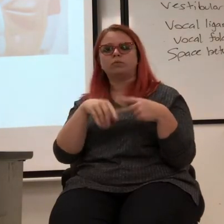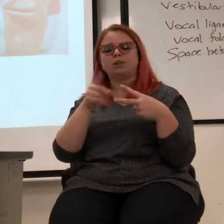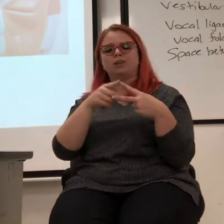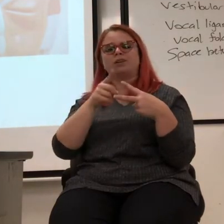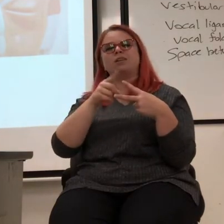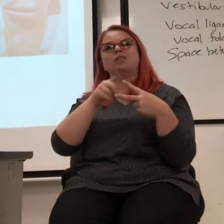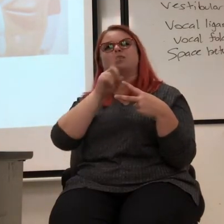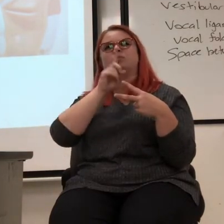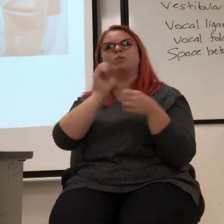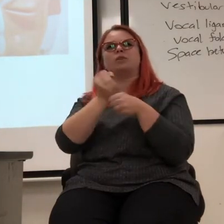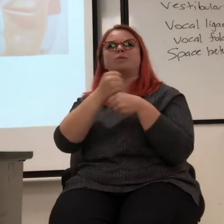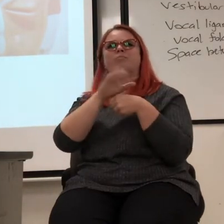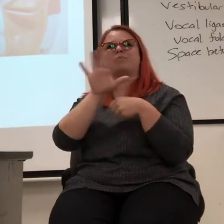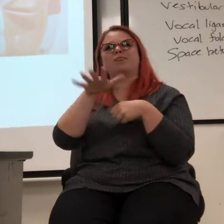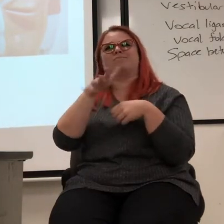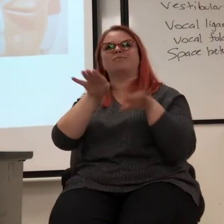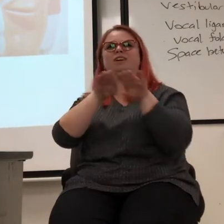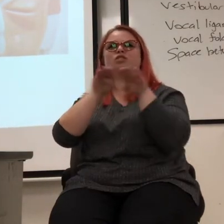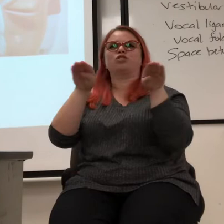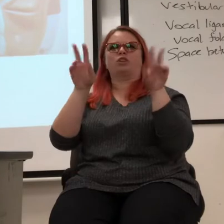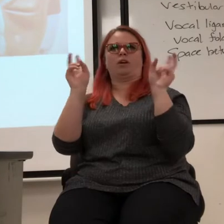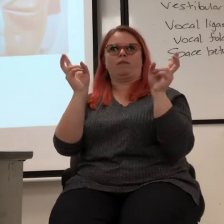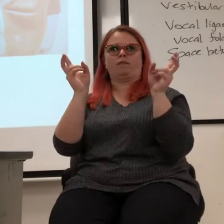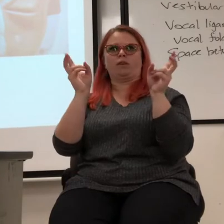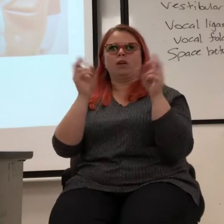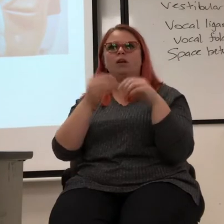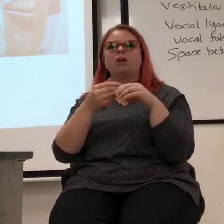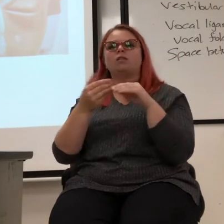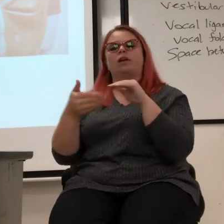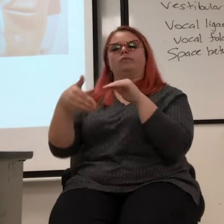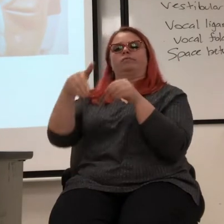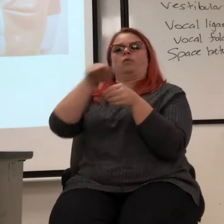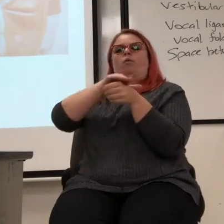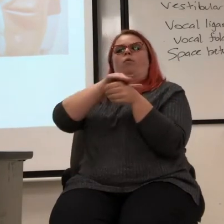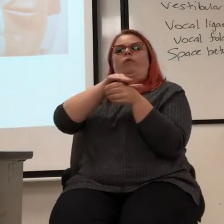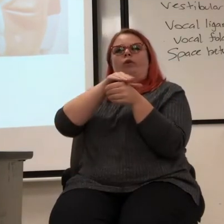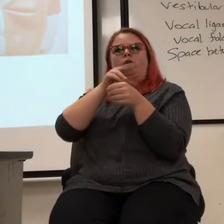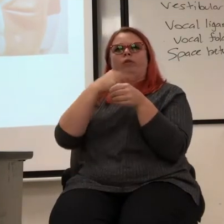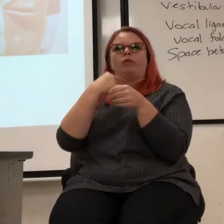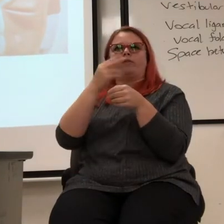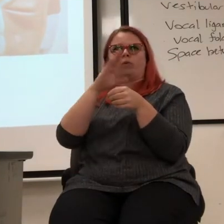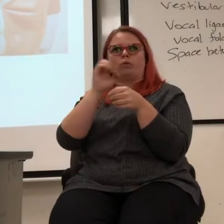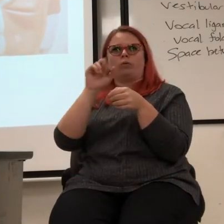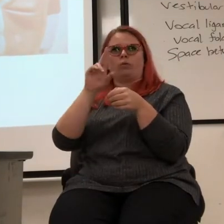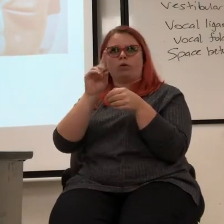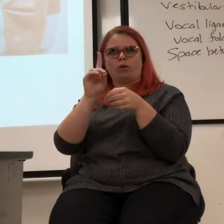shelf over the vocal cord that kind of help